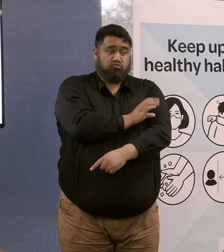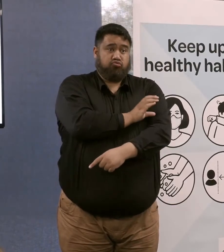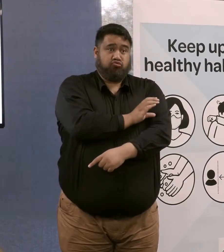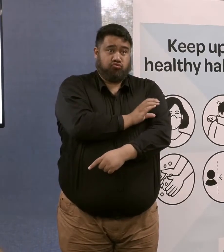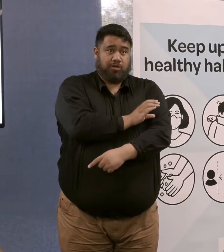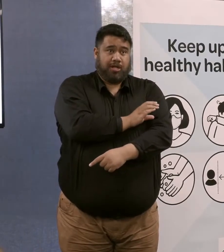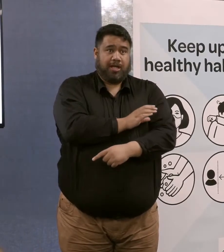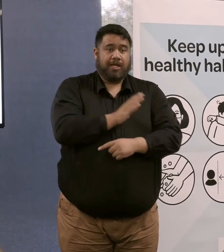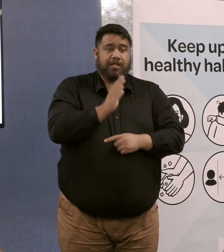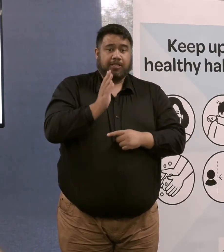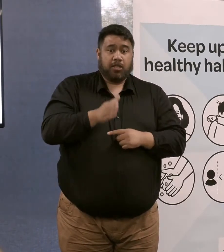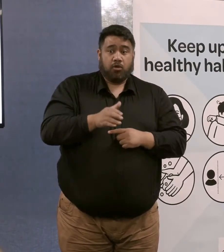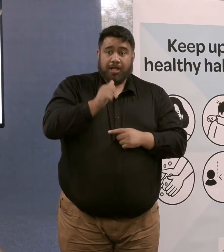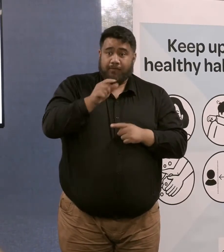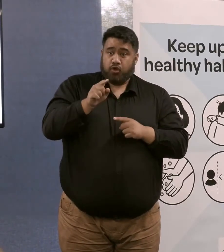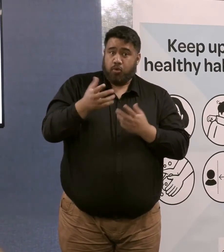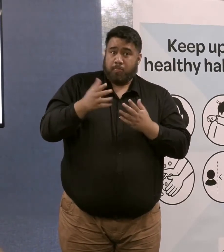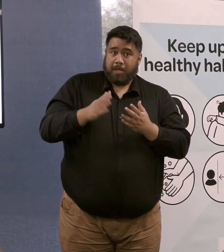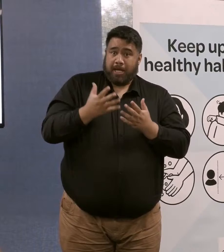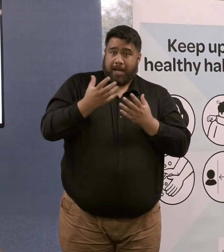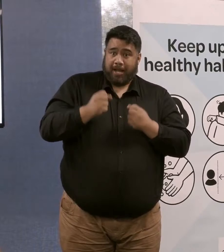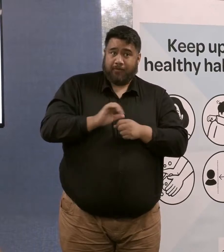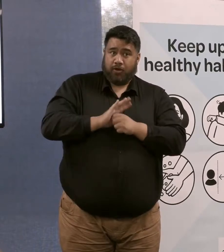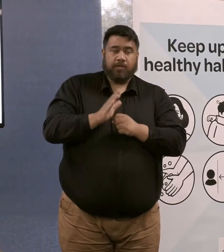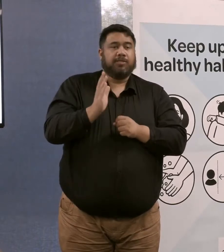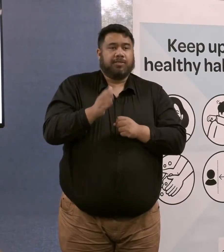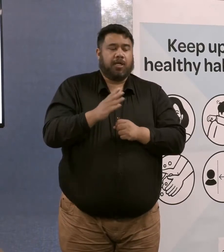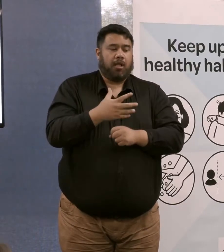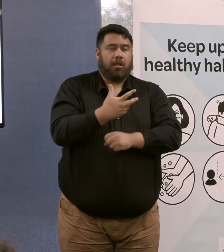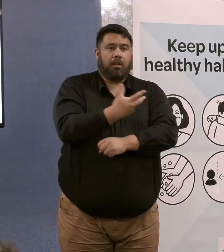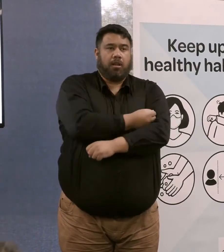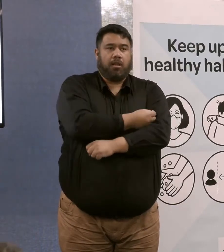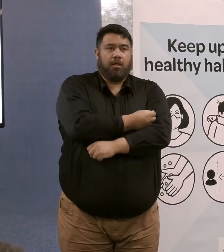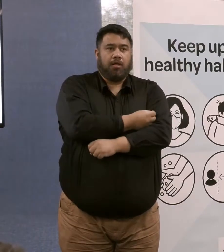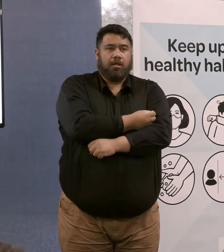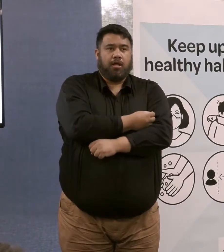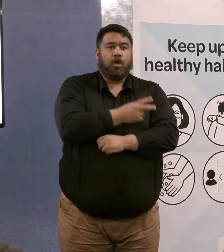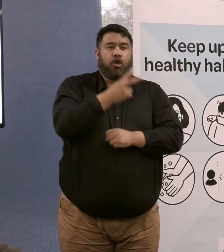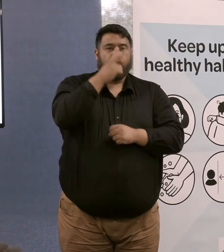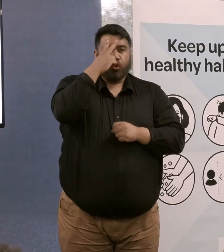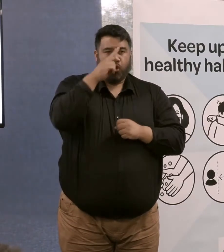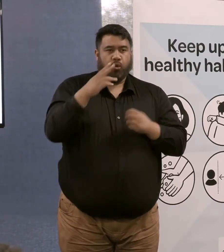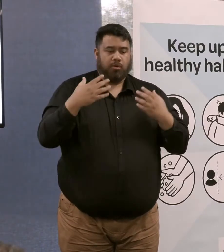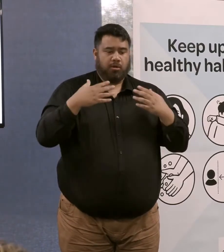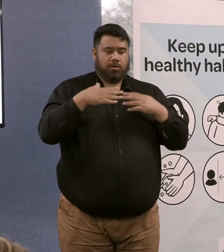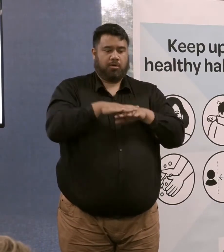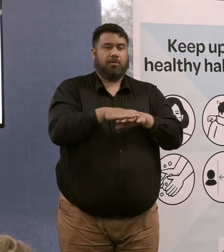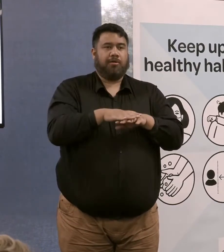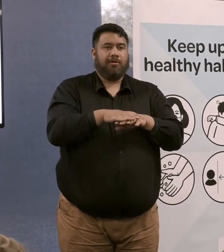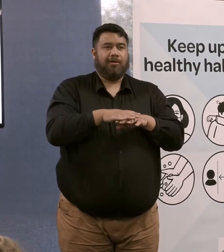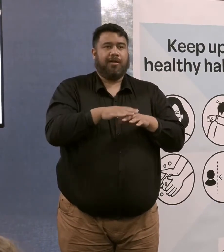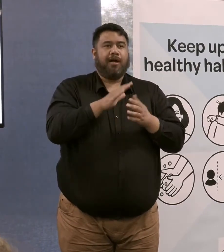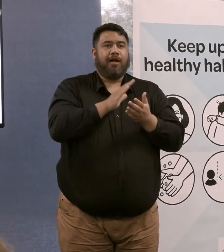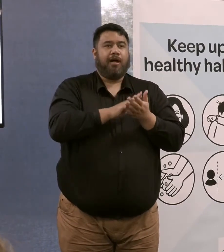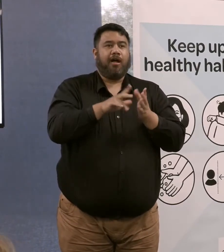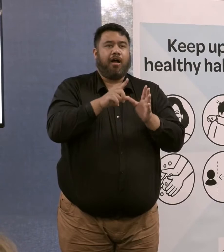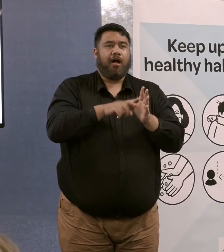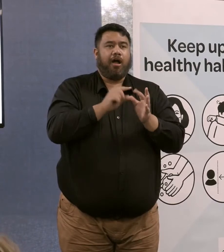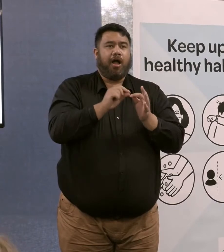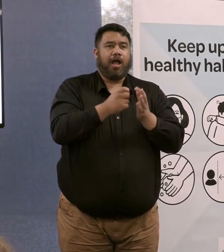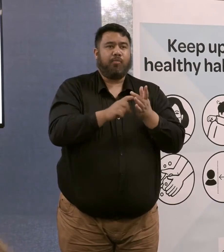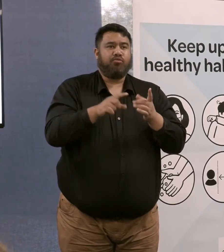has had COVID. And there's a phrase that's been coined for this, describing this as hybrid immunity. And some studies that have